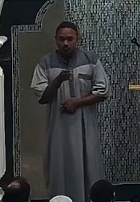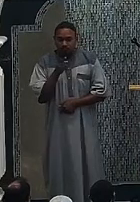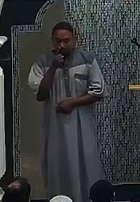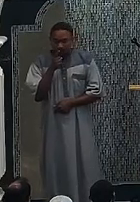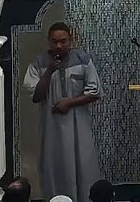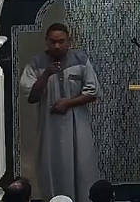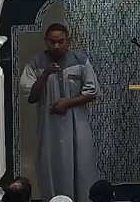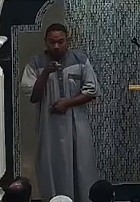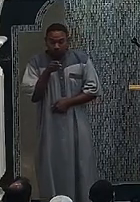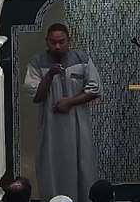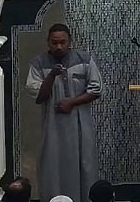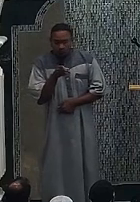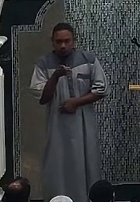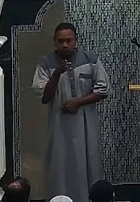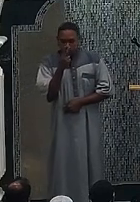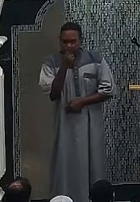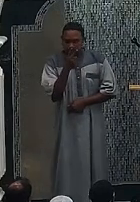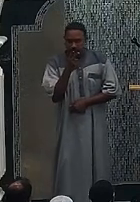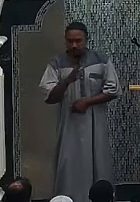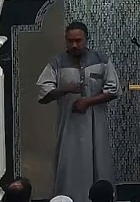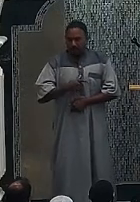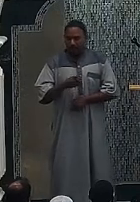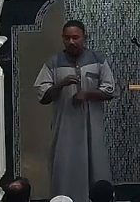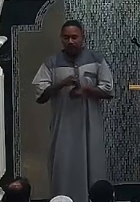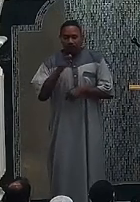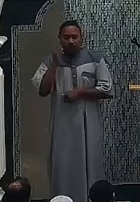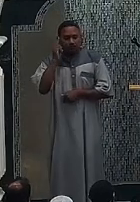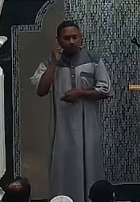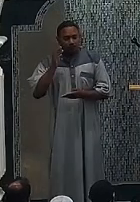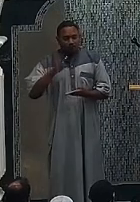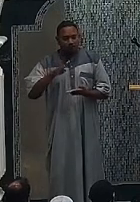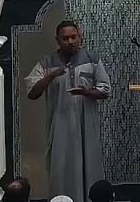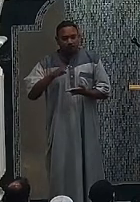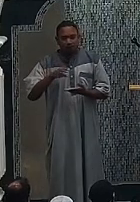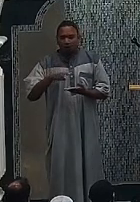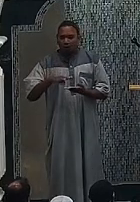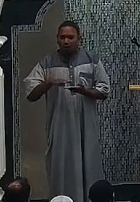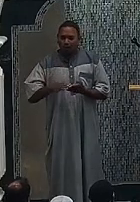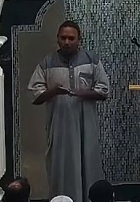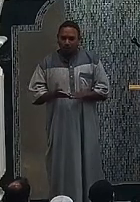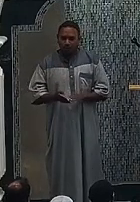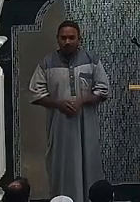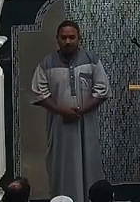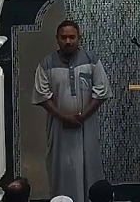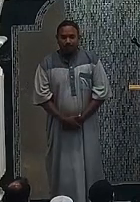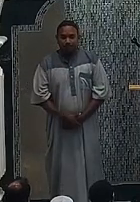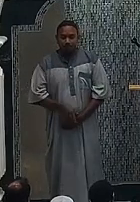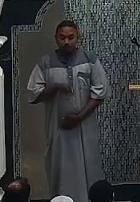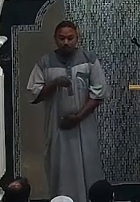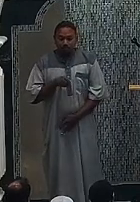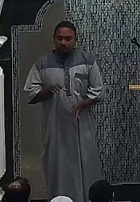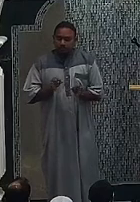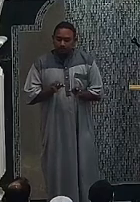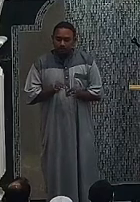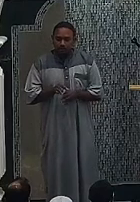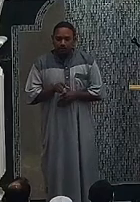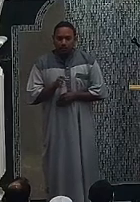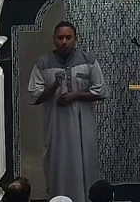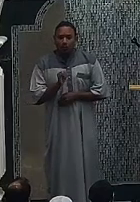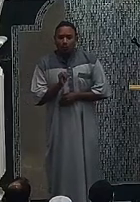community, in particular the deaf community of Cape Town, inshallah. As you can